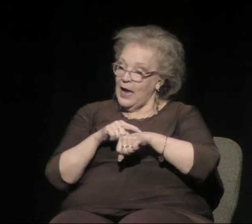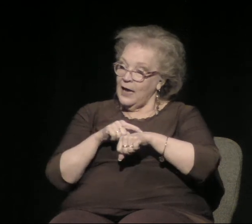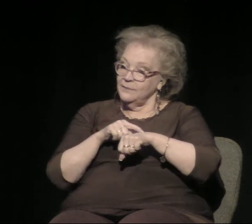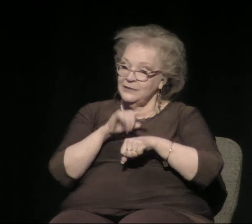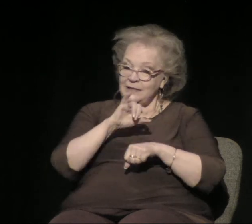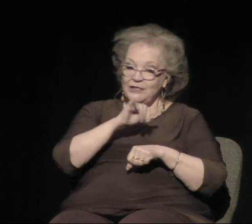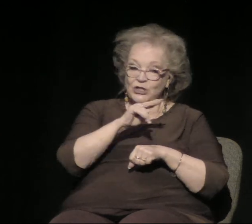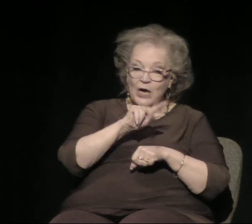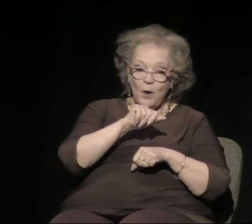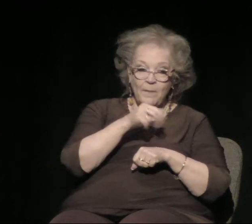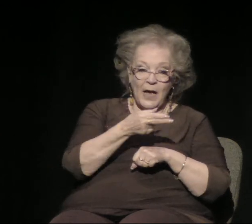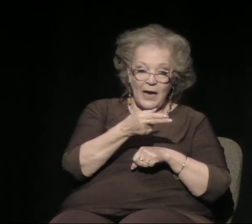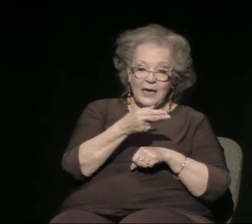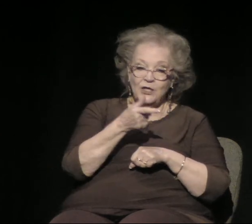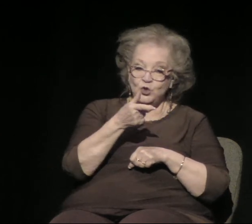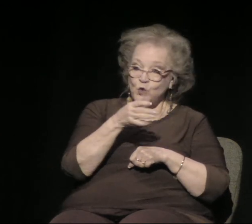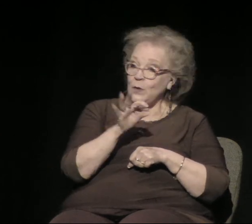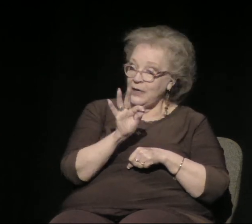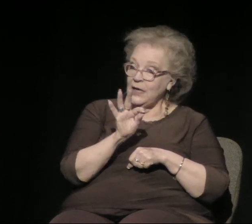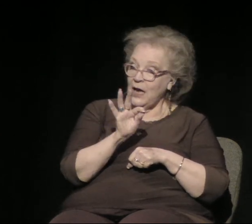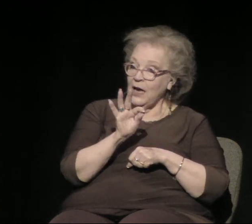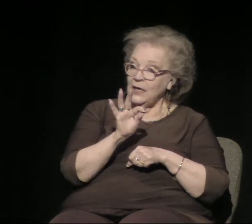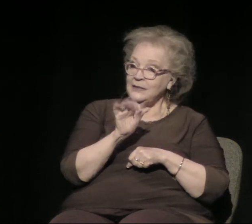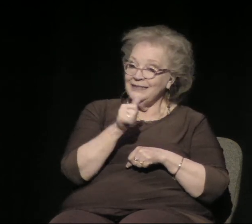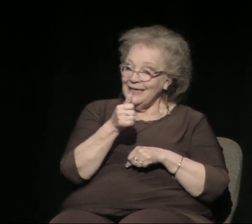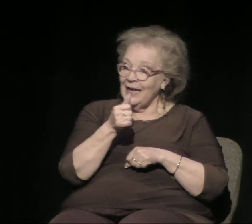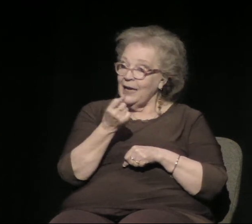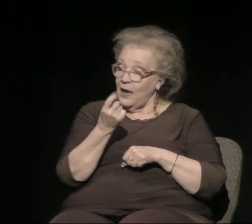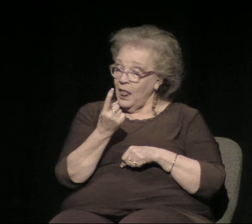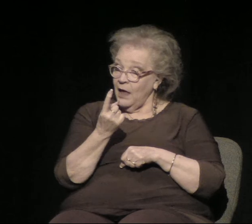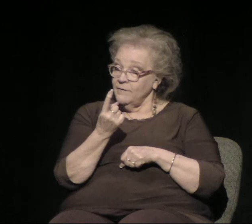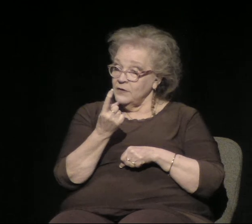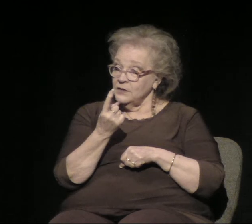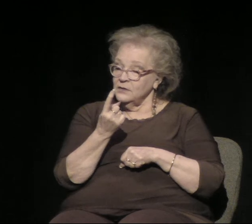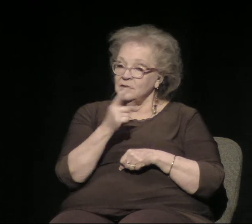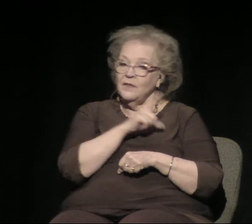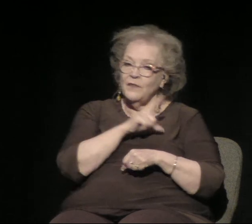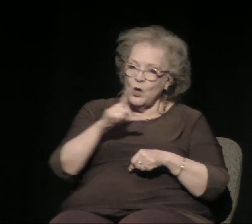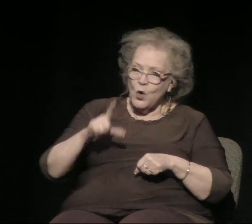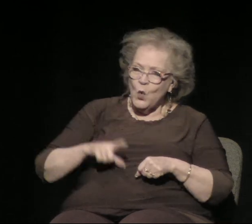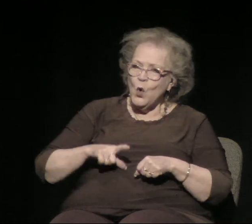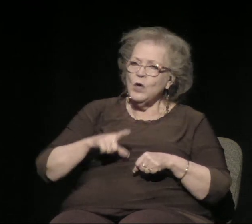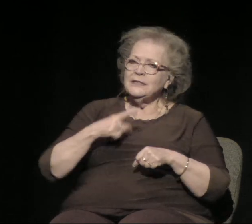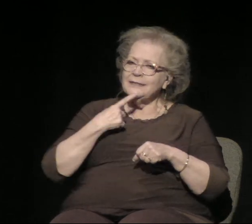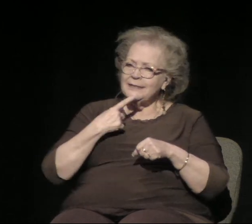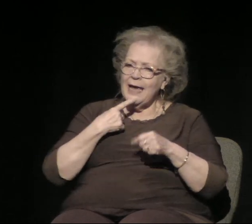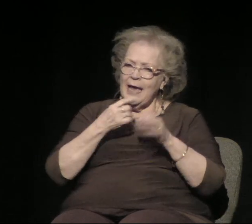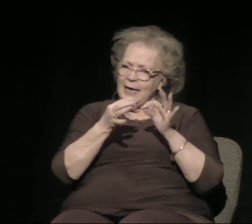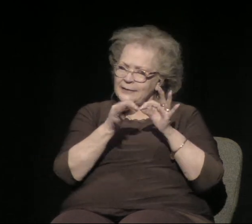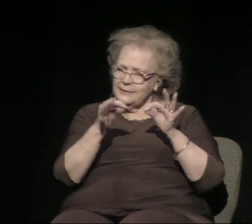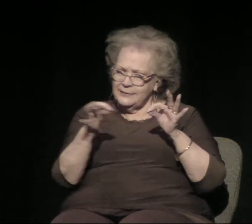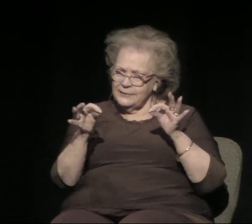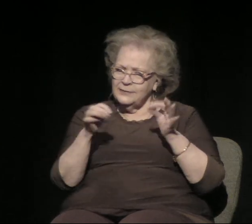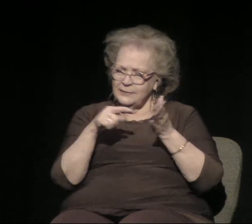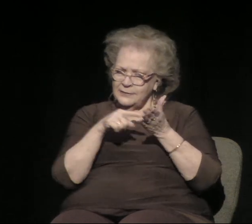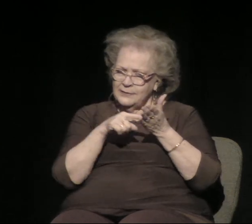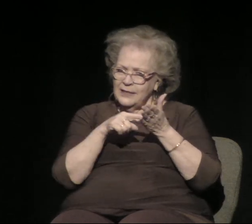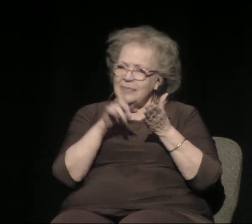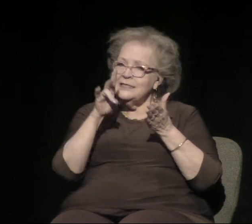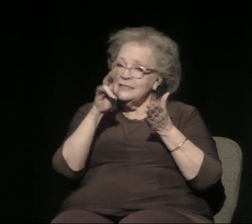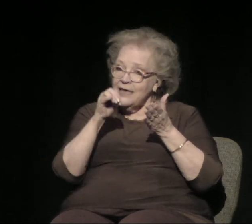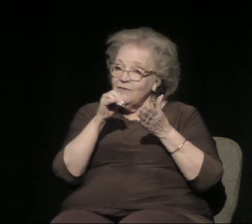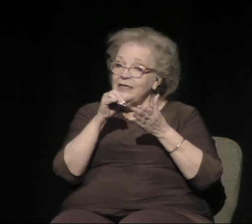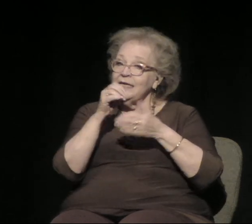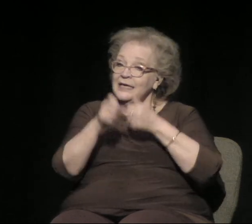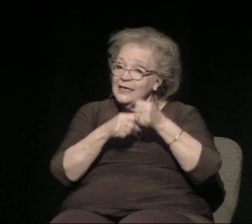you in Jeremiah 29. In verses 10 and 11, it says, this is what the Lord says. When 70 years